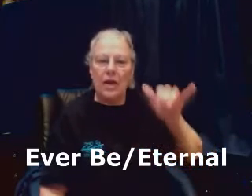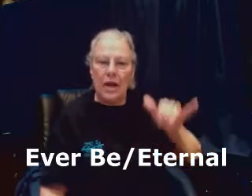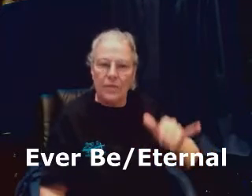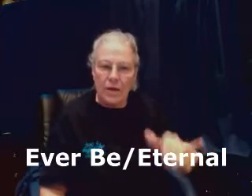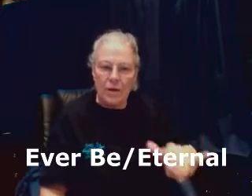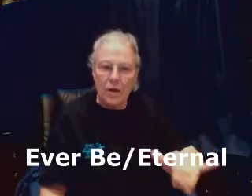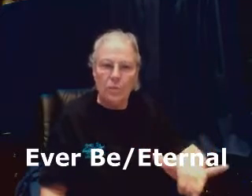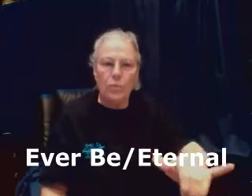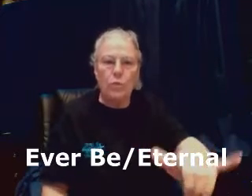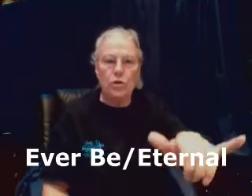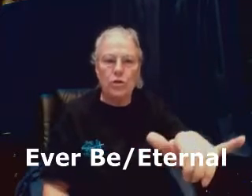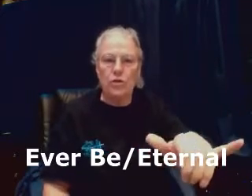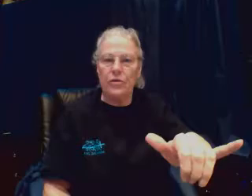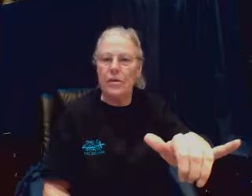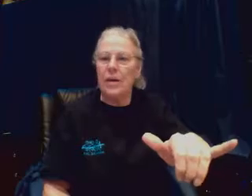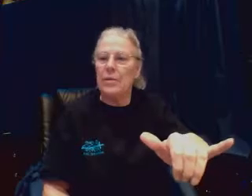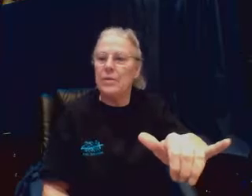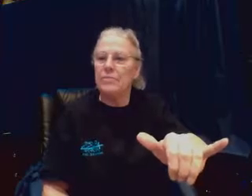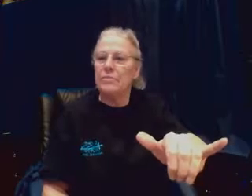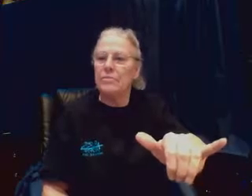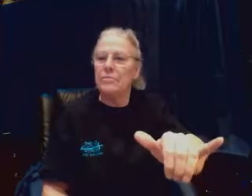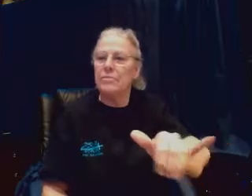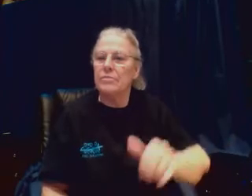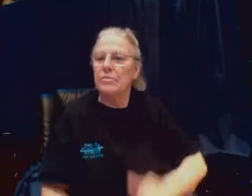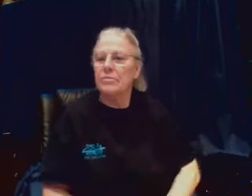and then push it to the limit.